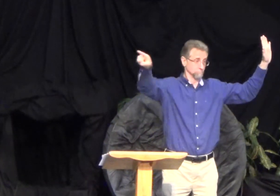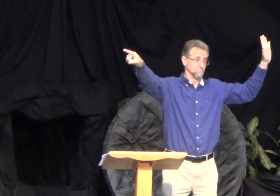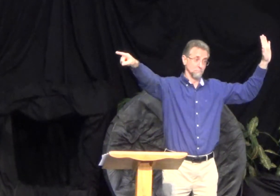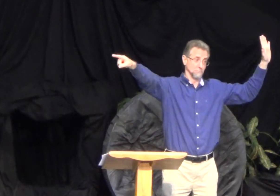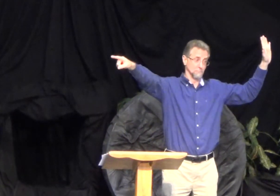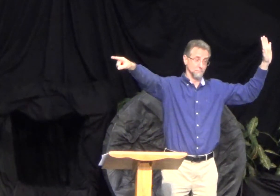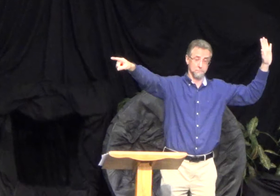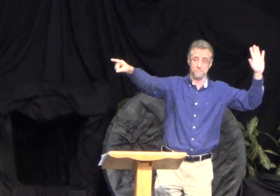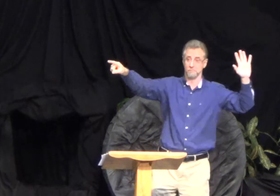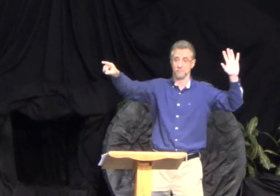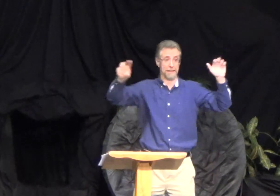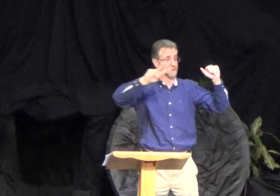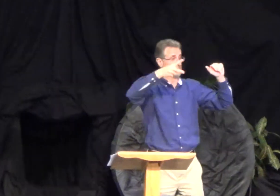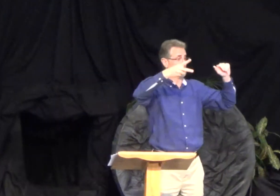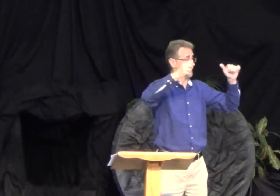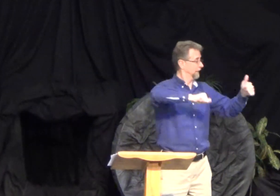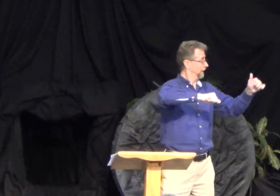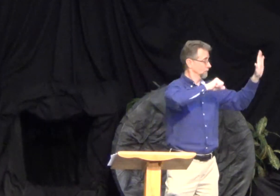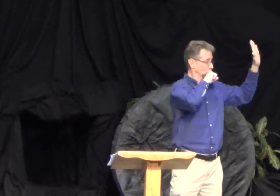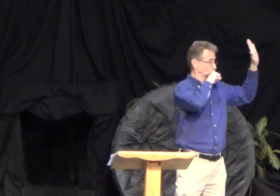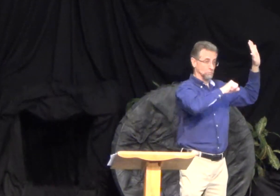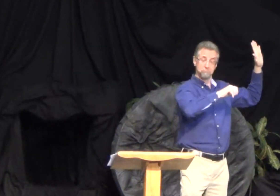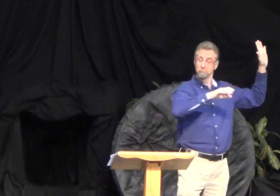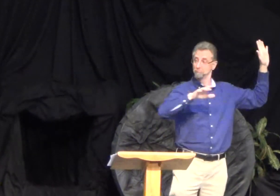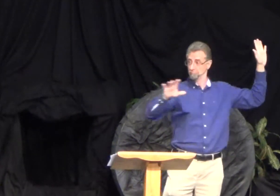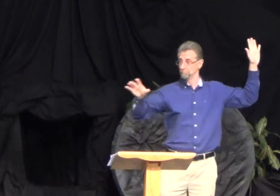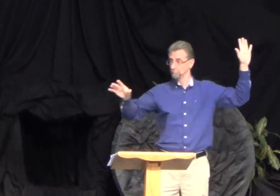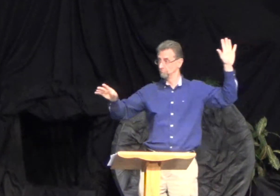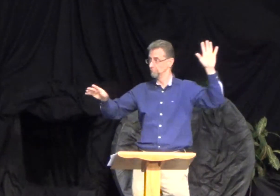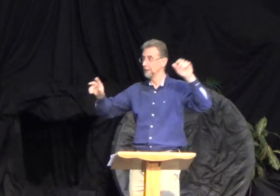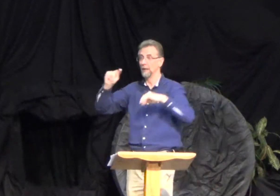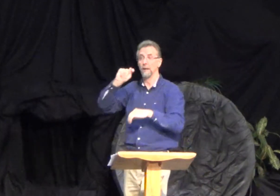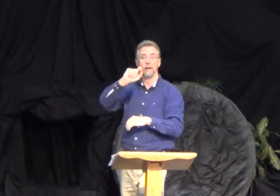Now, we love our mother church, First Baptist, Second Baptist,